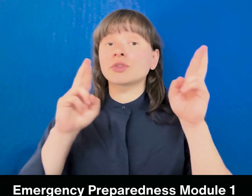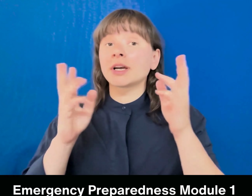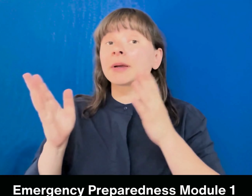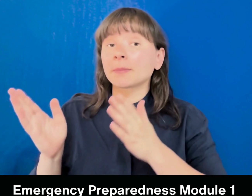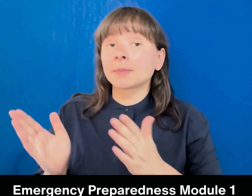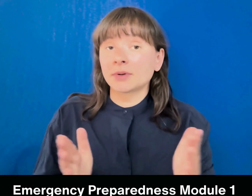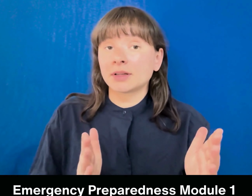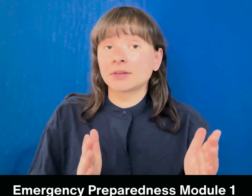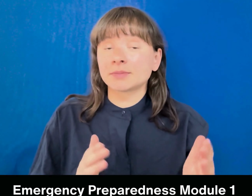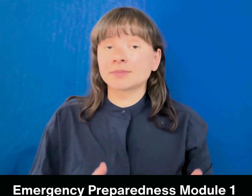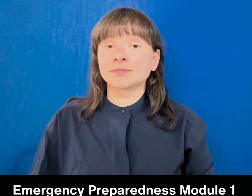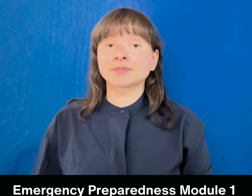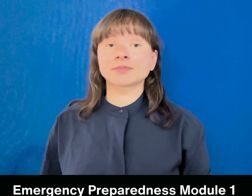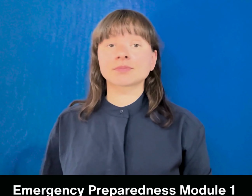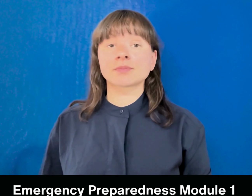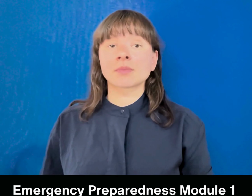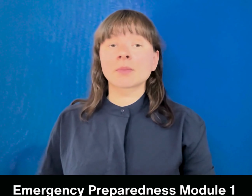Emergency Preparedness Module 1.